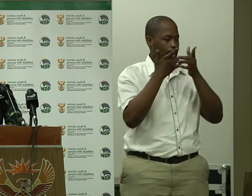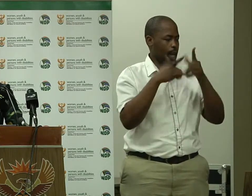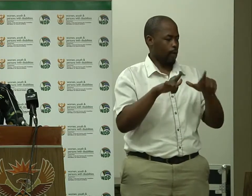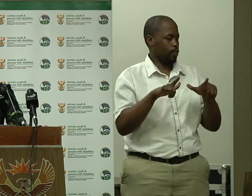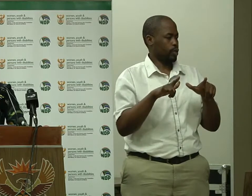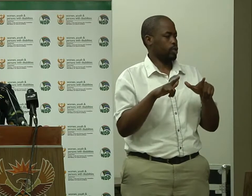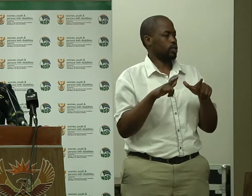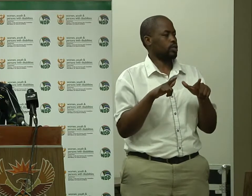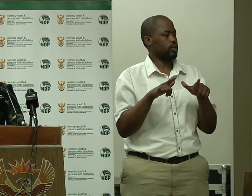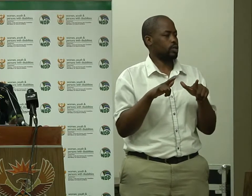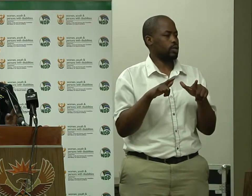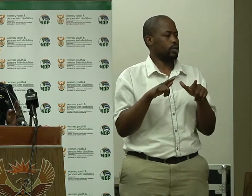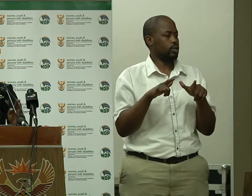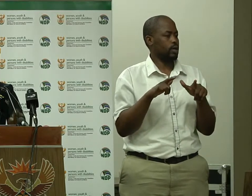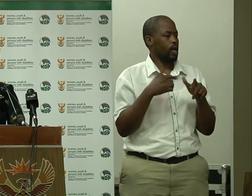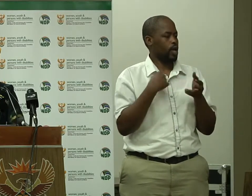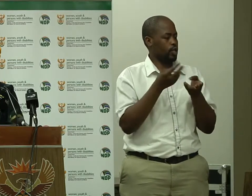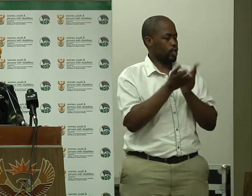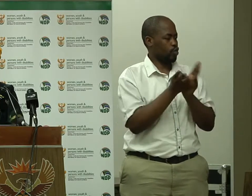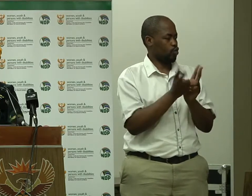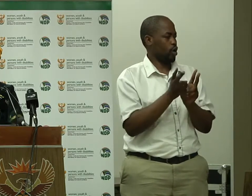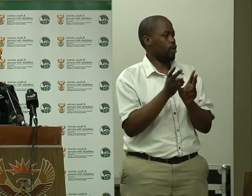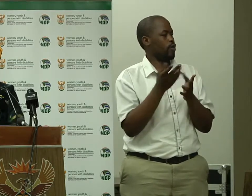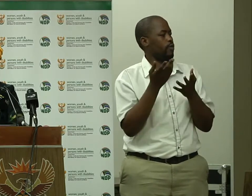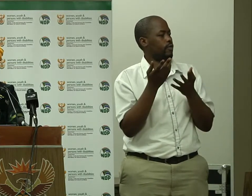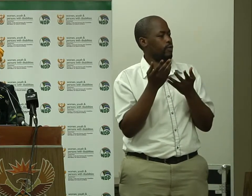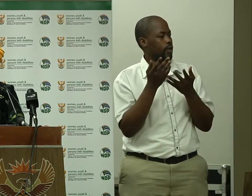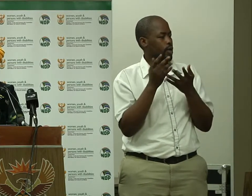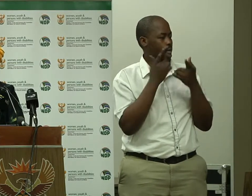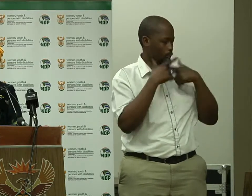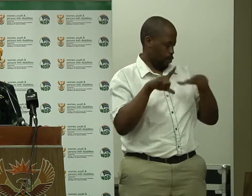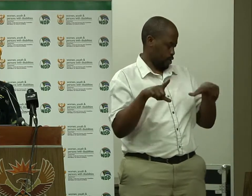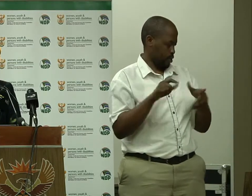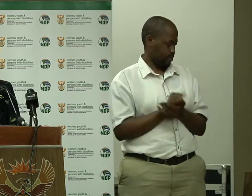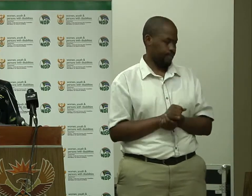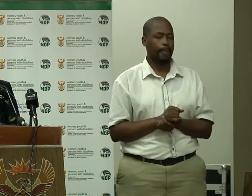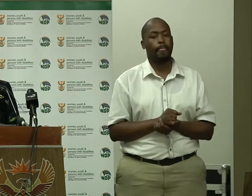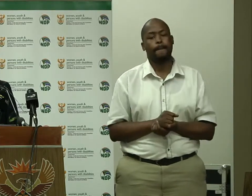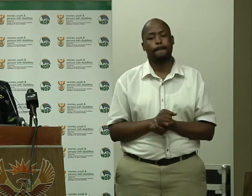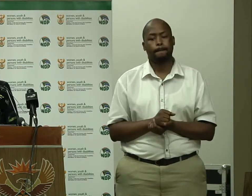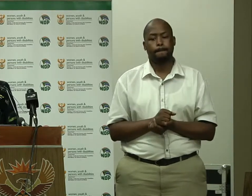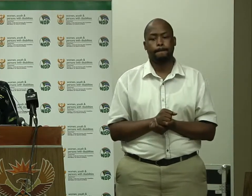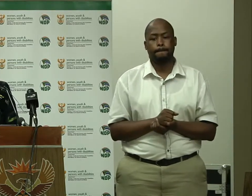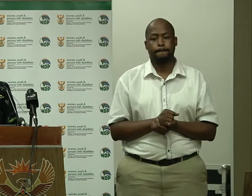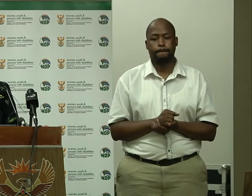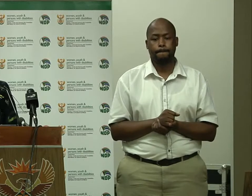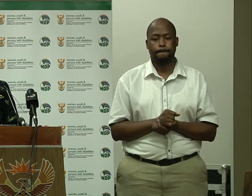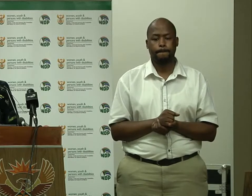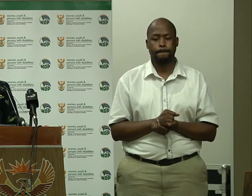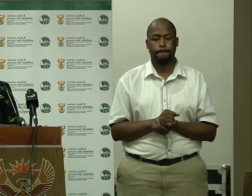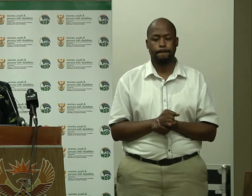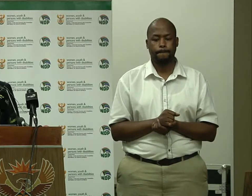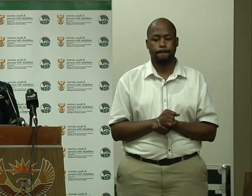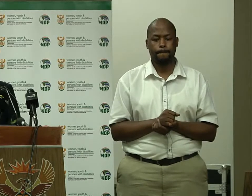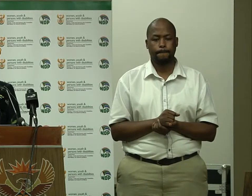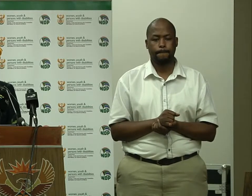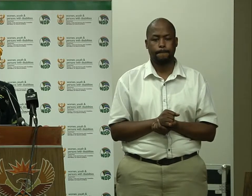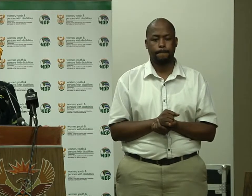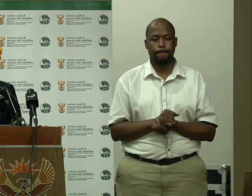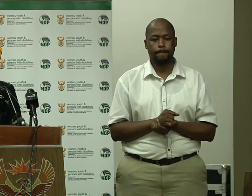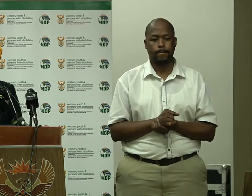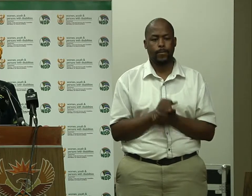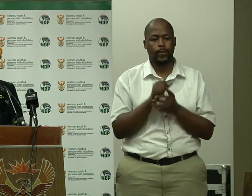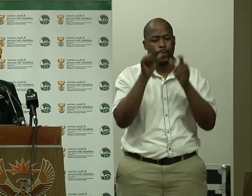sign language as the 12th official language. The main theme,